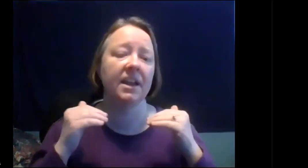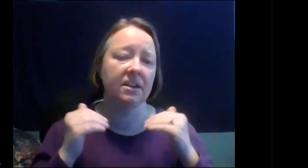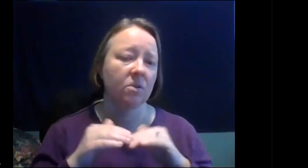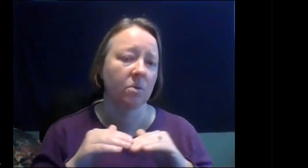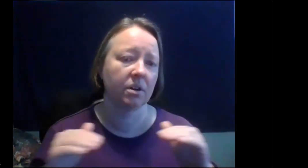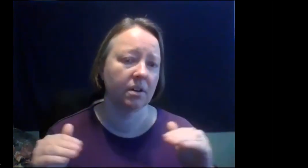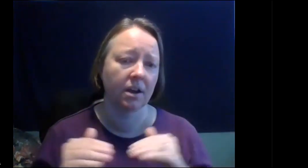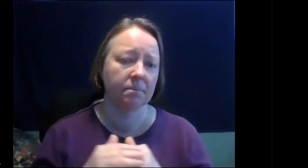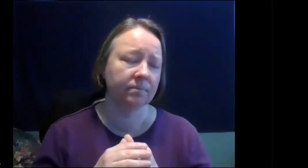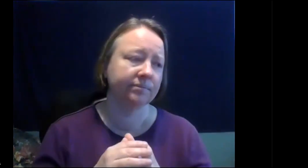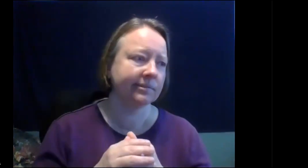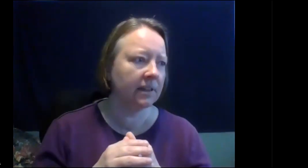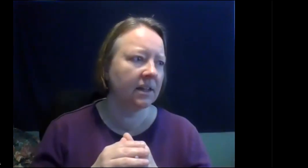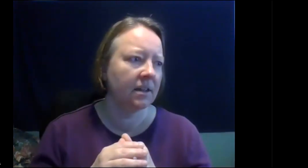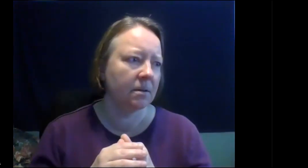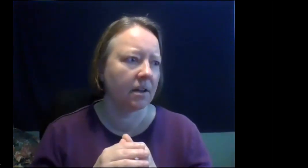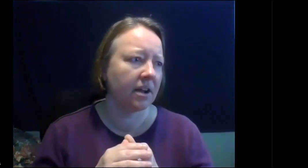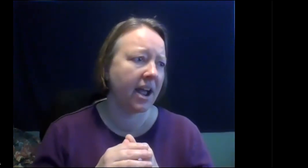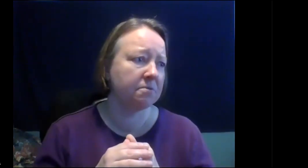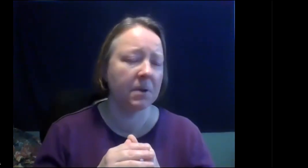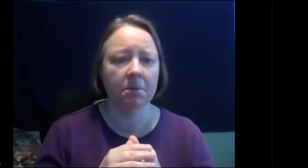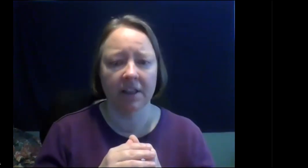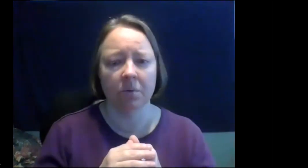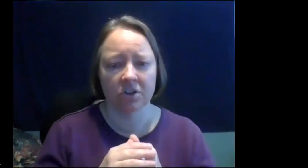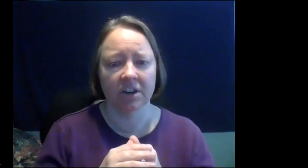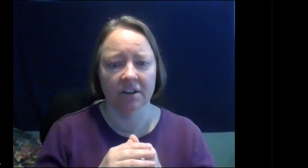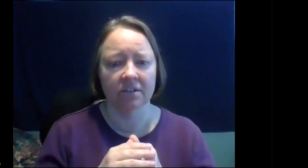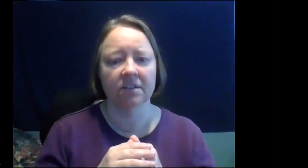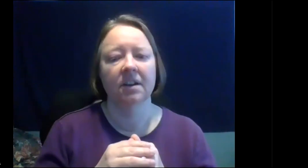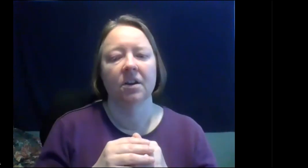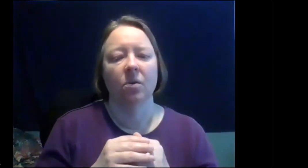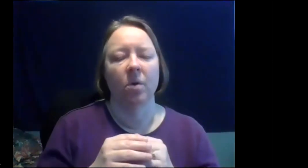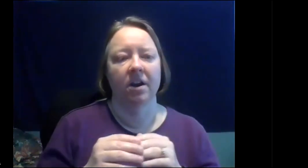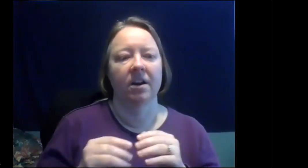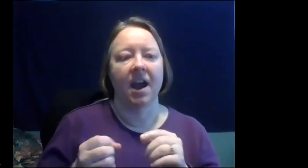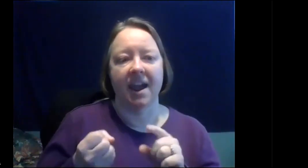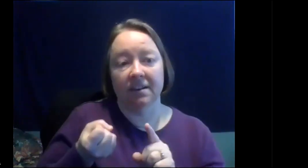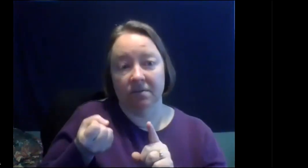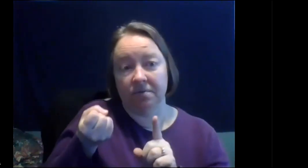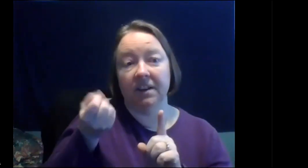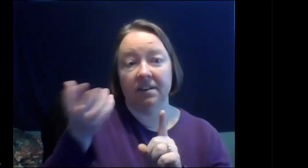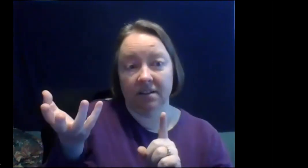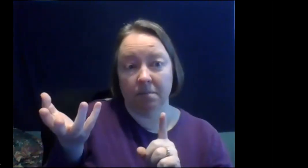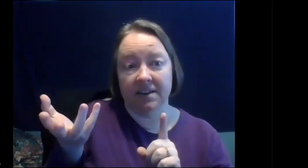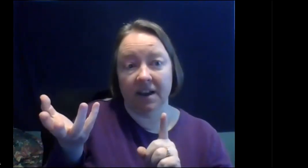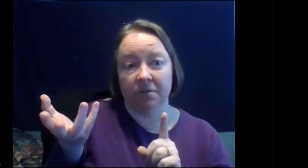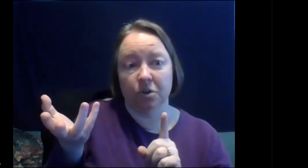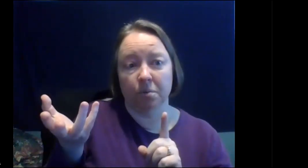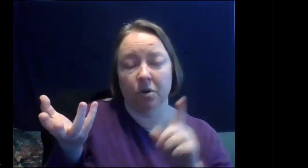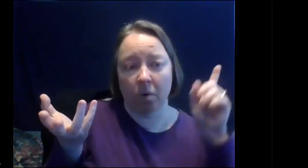delayed or have minimal language skills, where I can feed my deaf interpreter